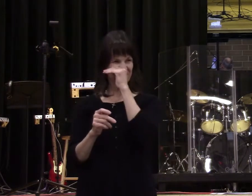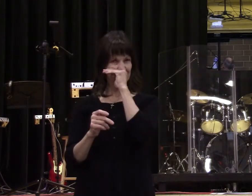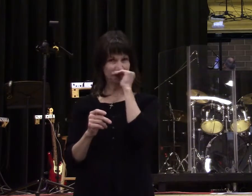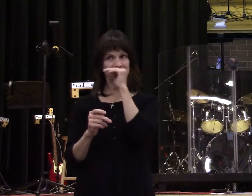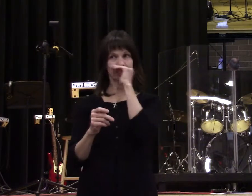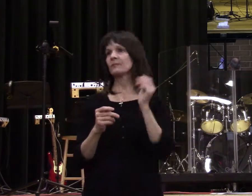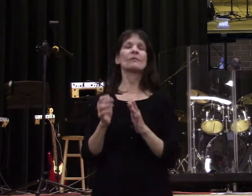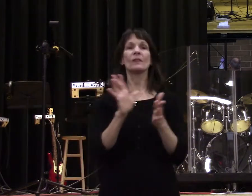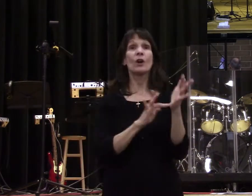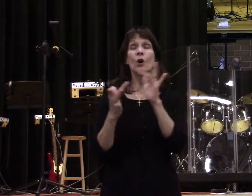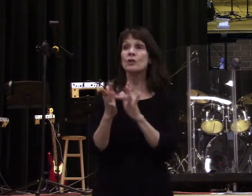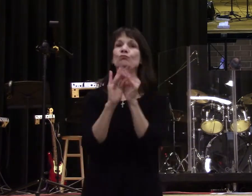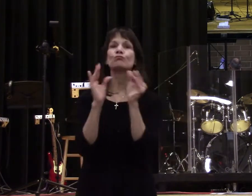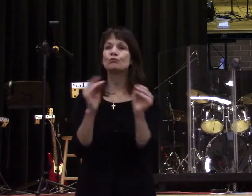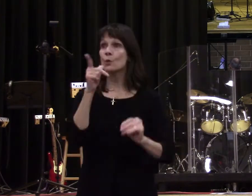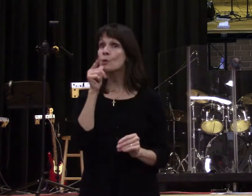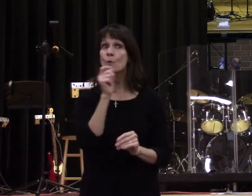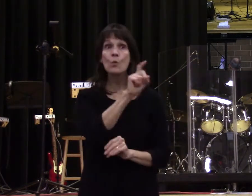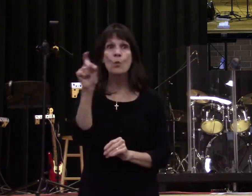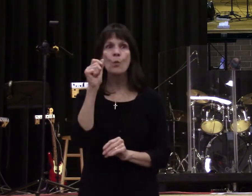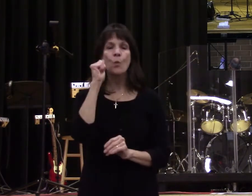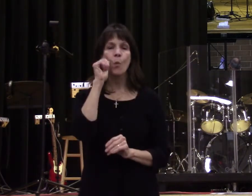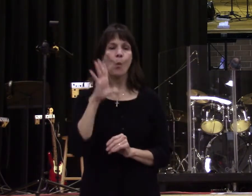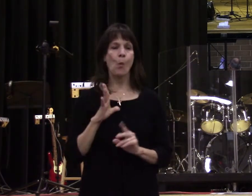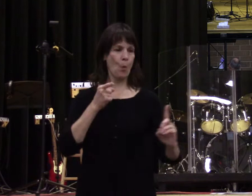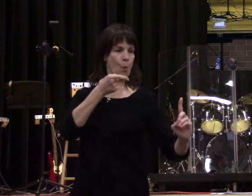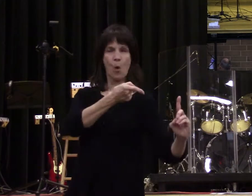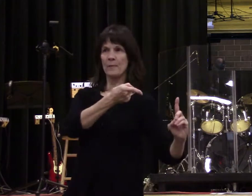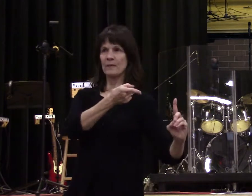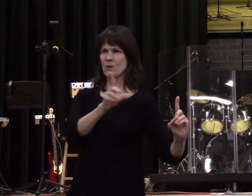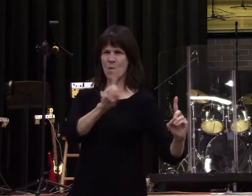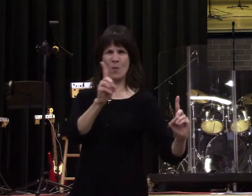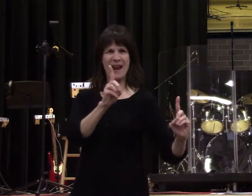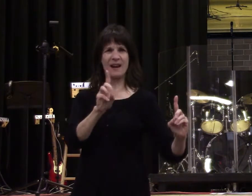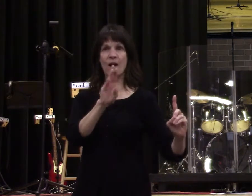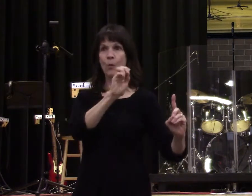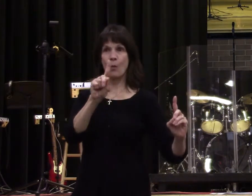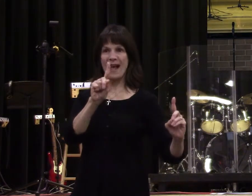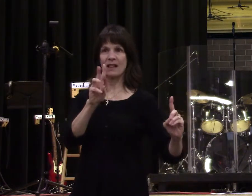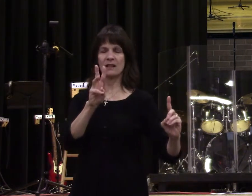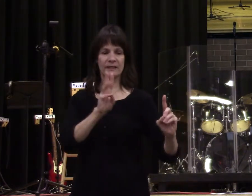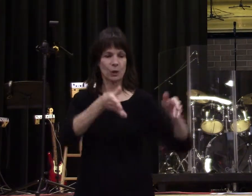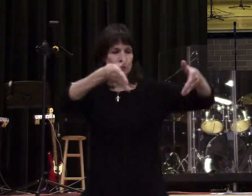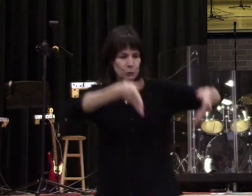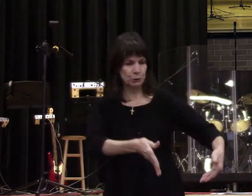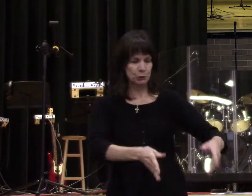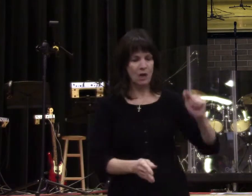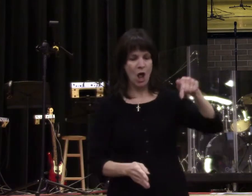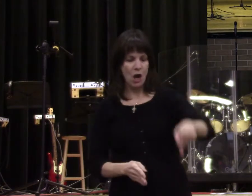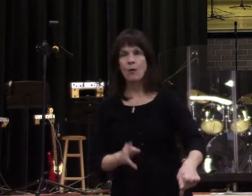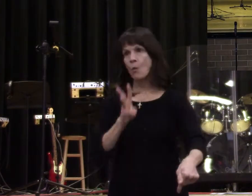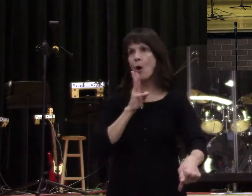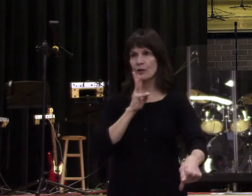to? He's talking to a woman at the well that he just revealed this woman